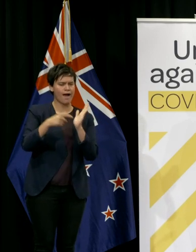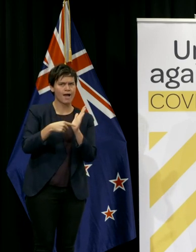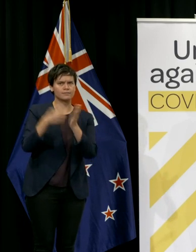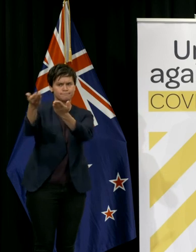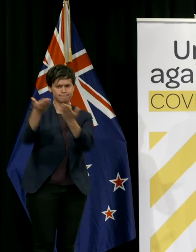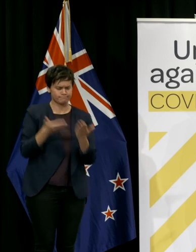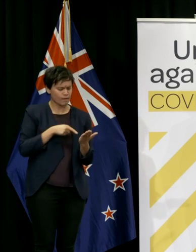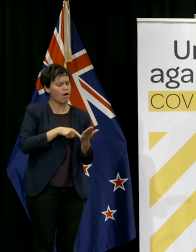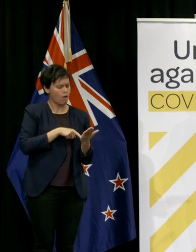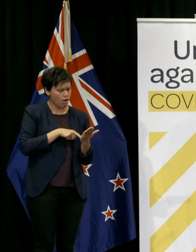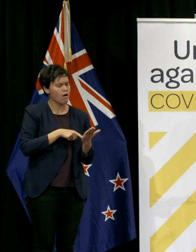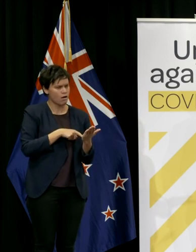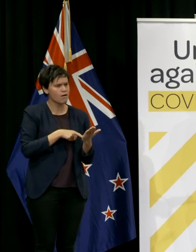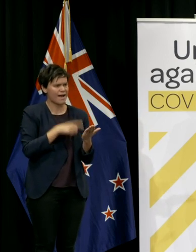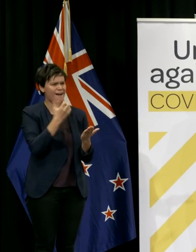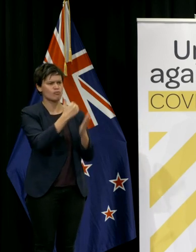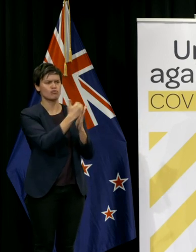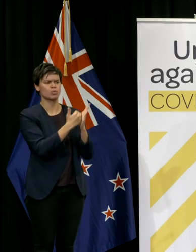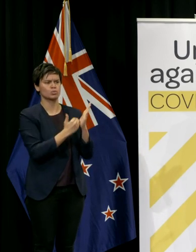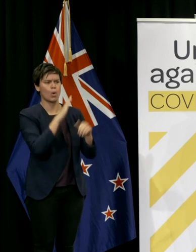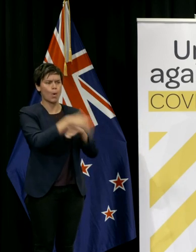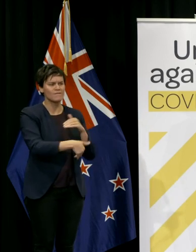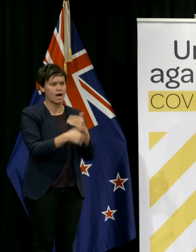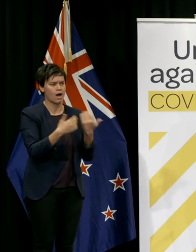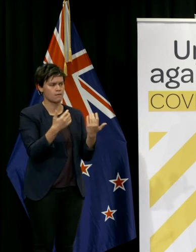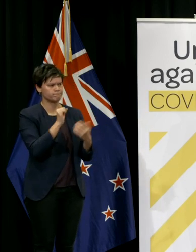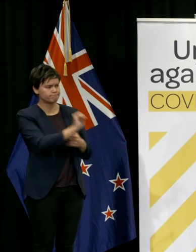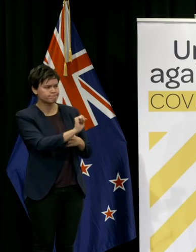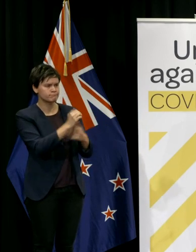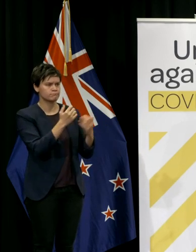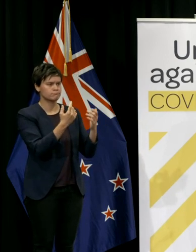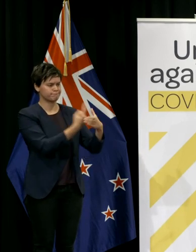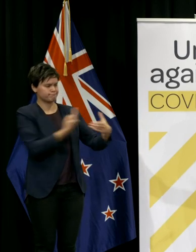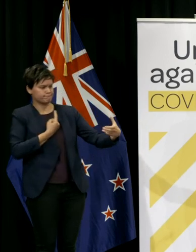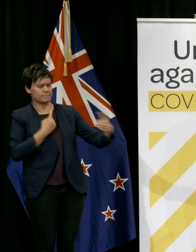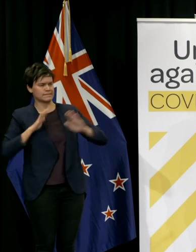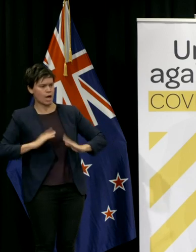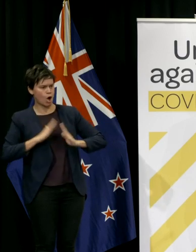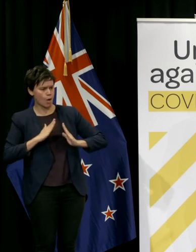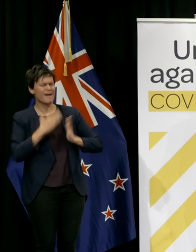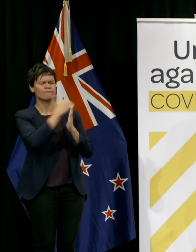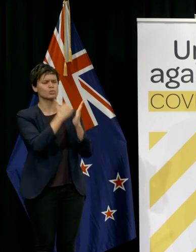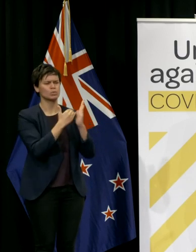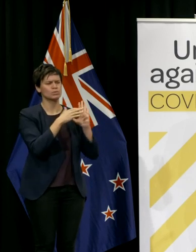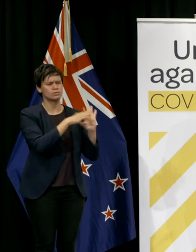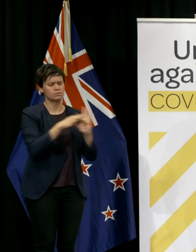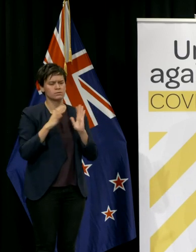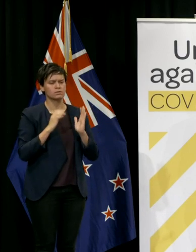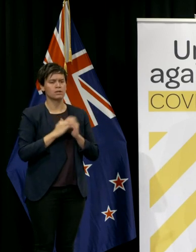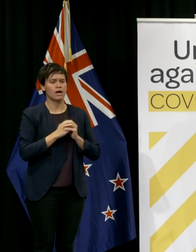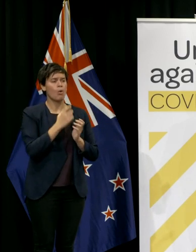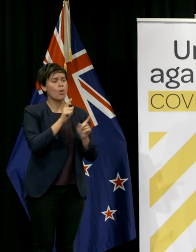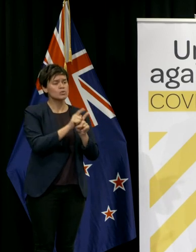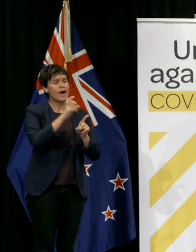directions. The other one is the Civil Defence Emergency Management Act. That authority is delegated to police